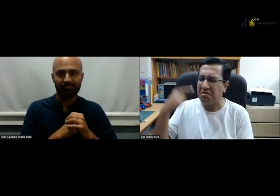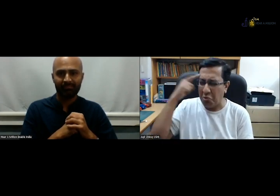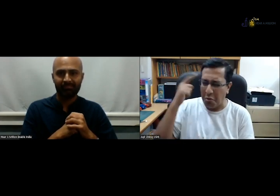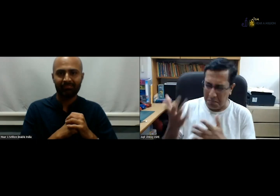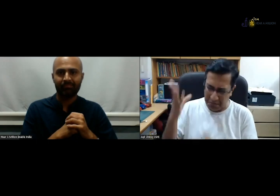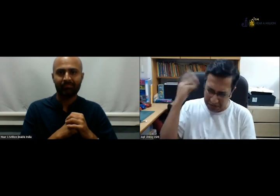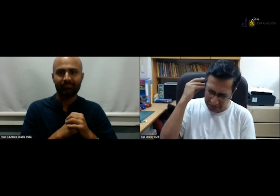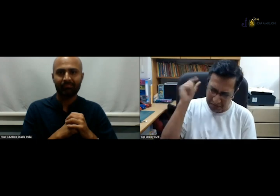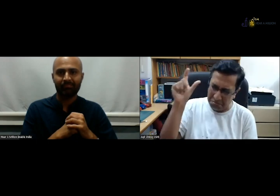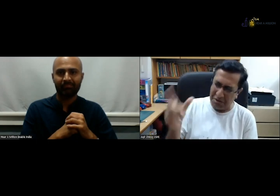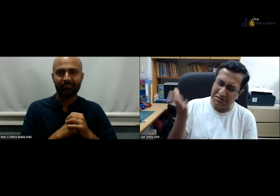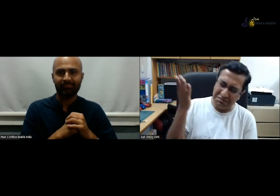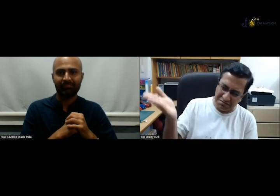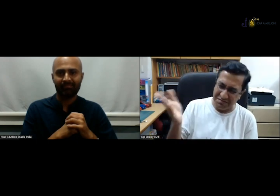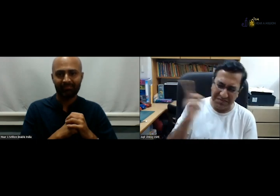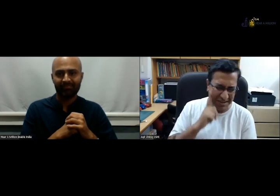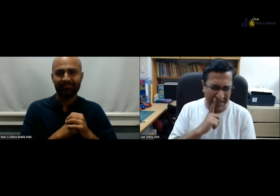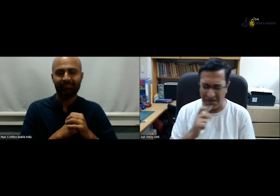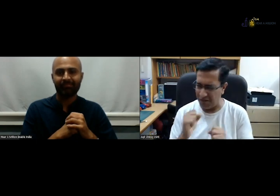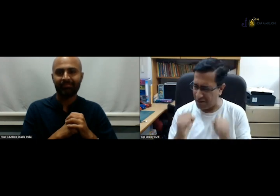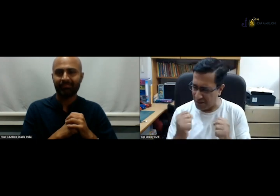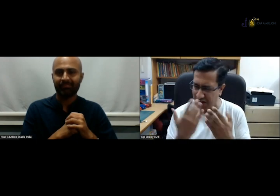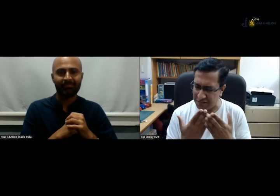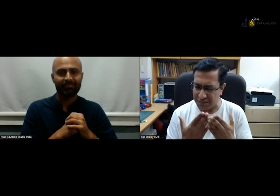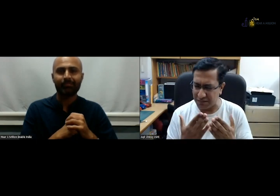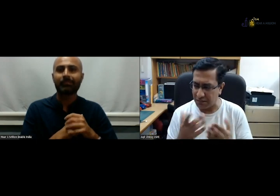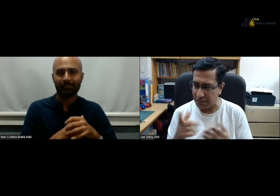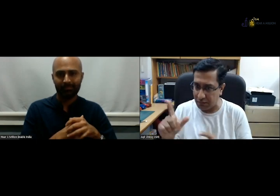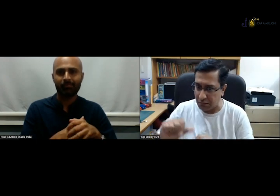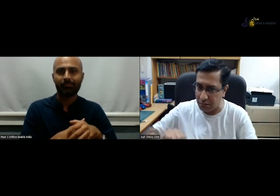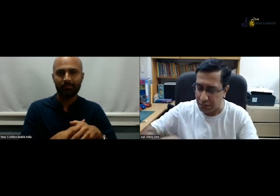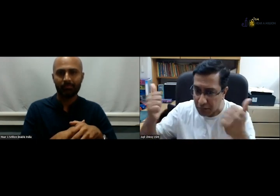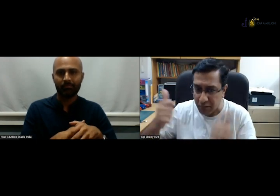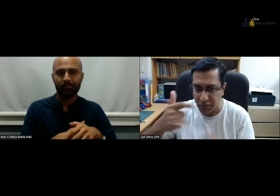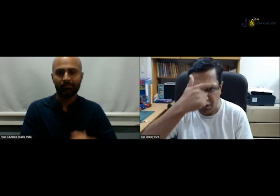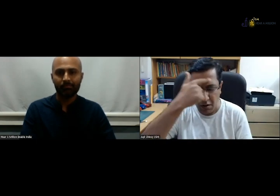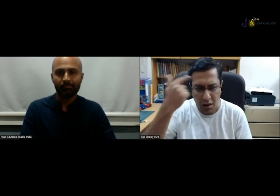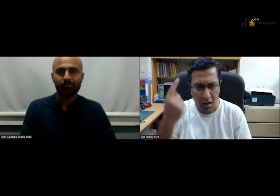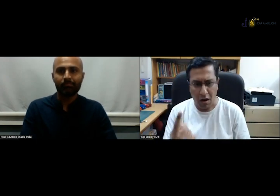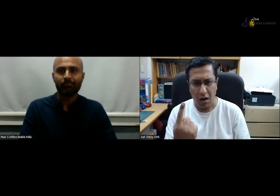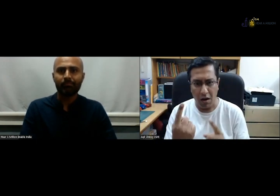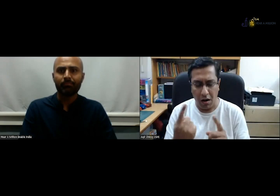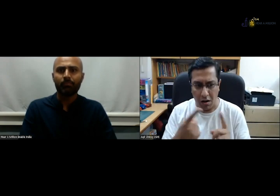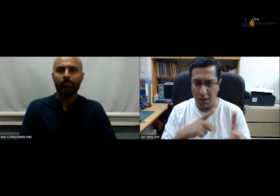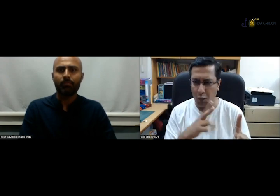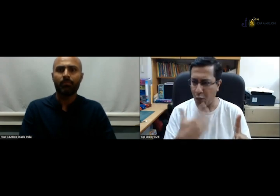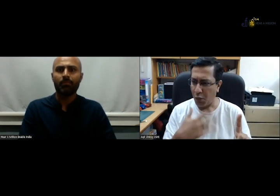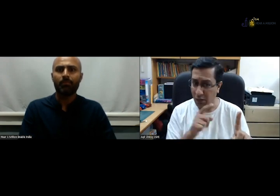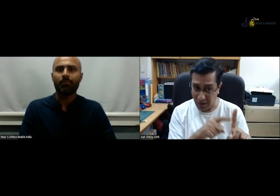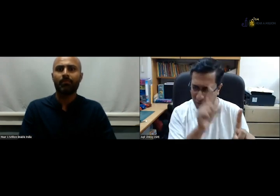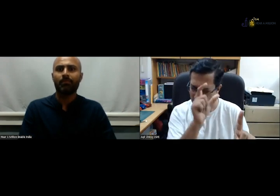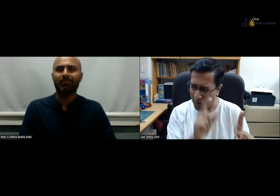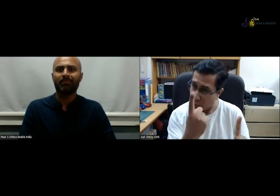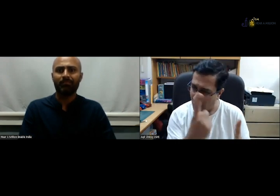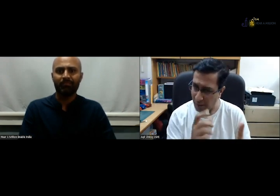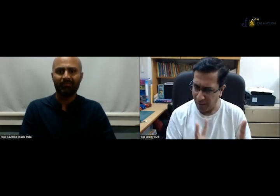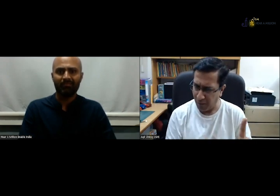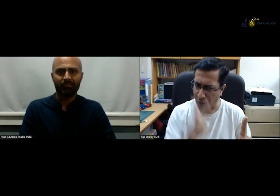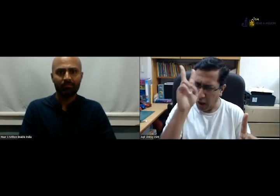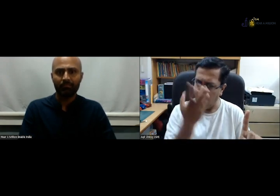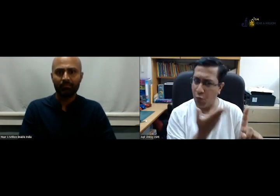And I didn't believe that, when I heard that Sudamini is a lawyer in India, and I thought that, deaf people cannot, I mean, in India,